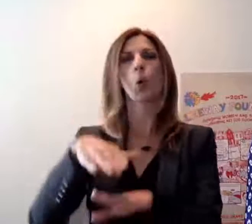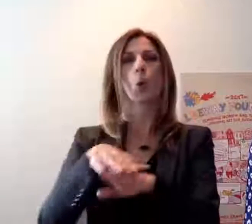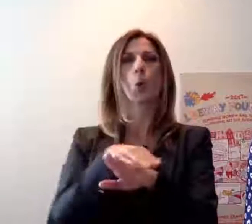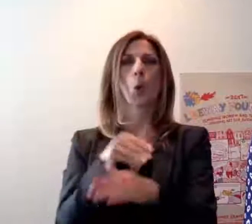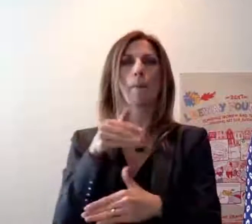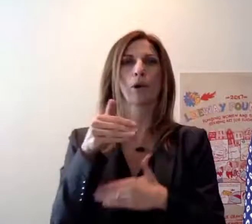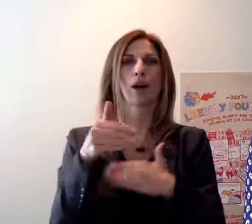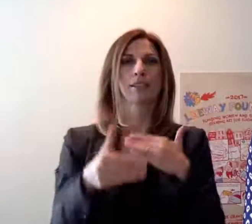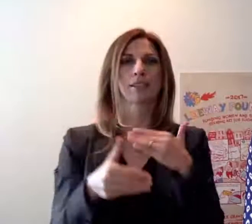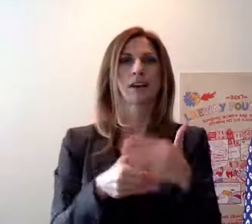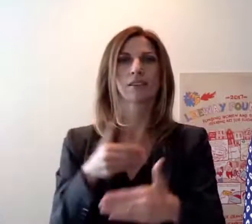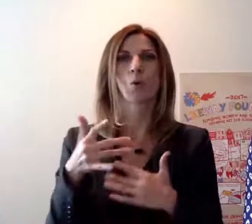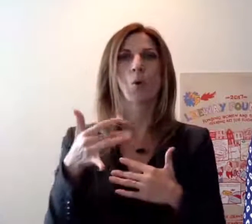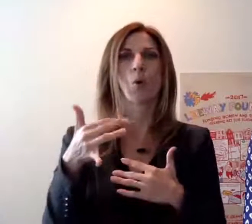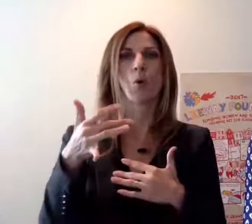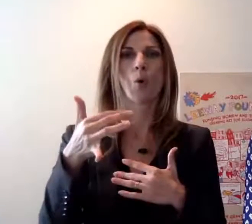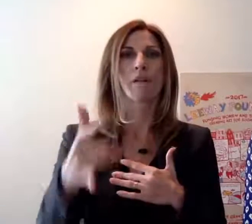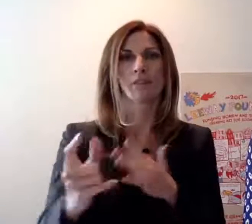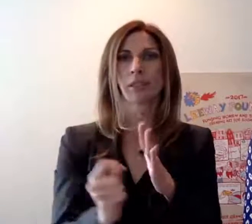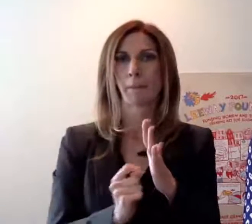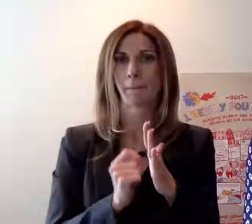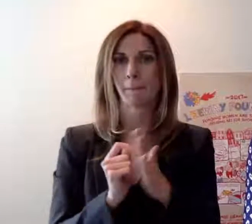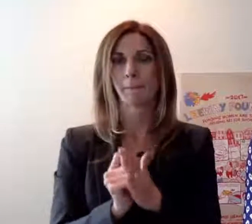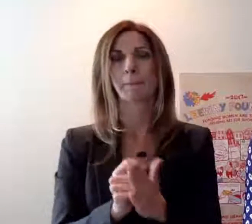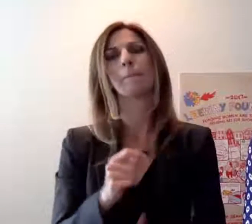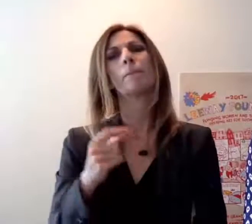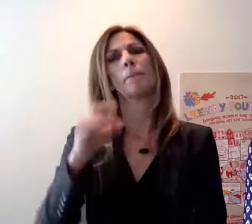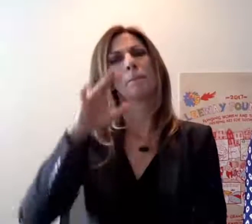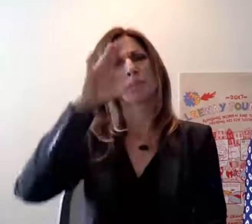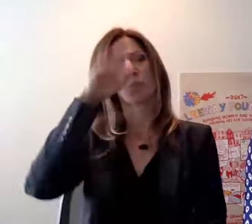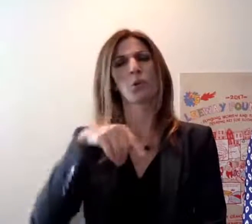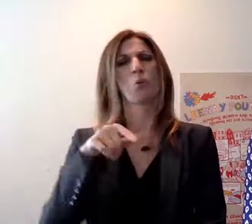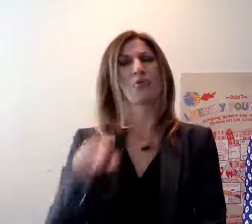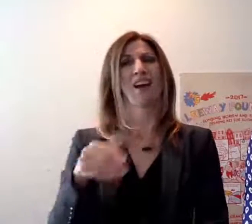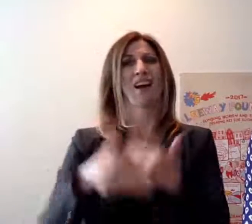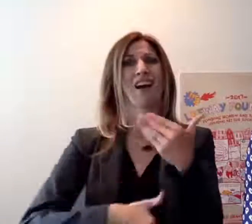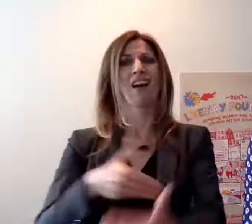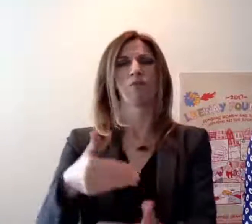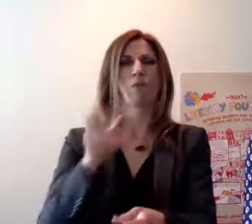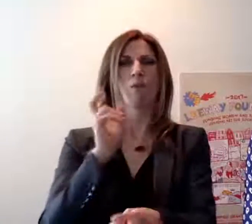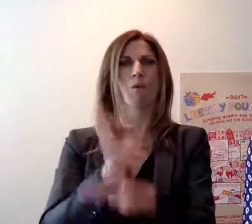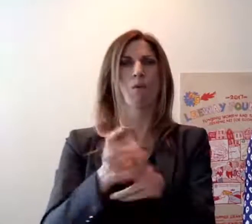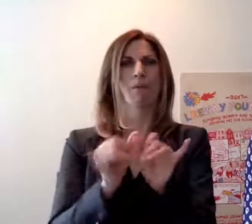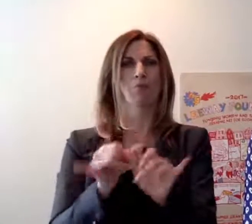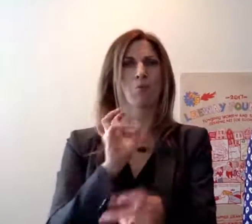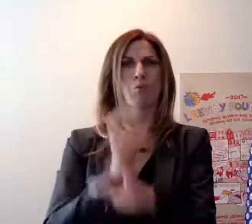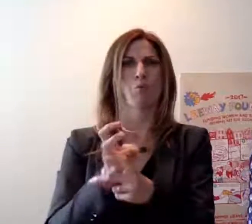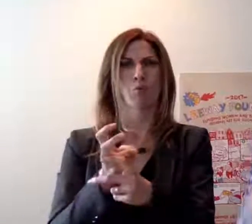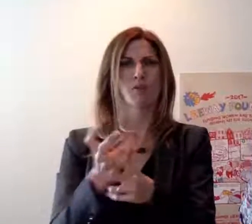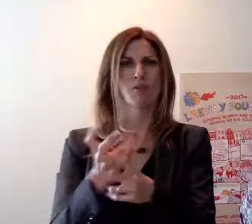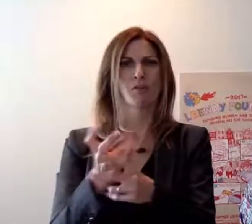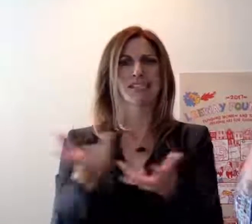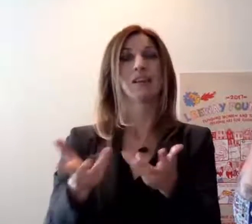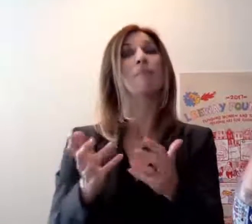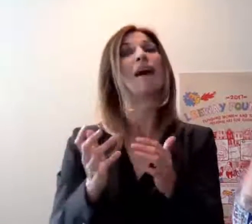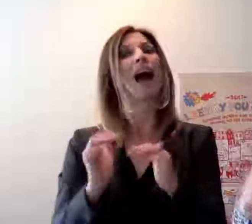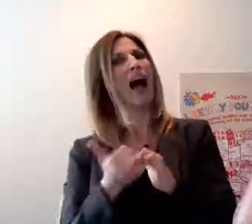time, and something that's difficult to measure. But how is the work that you're